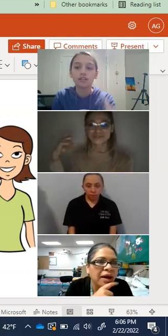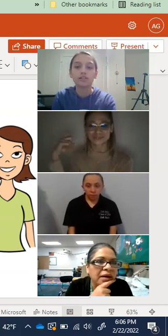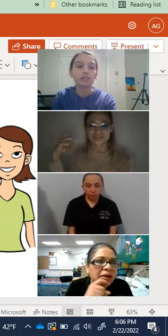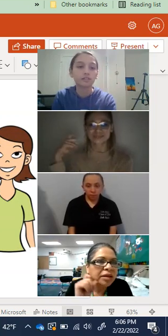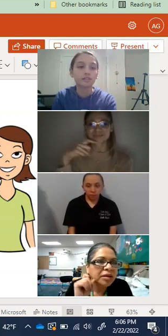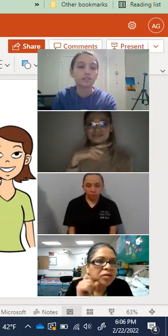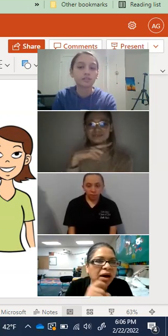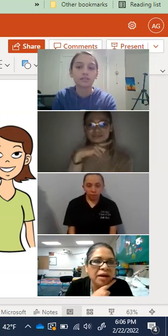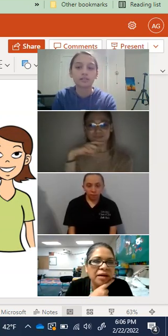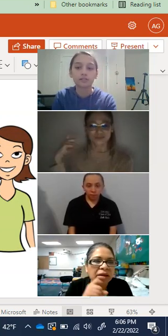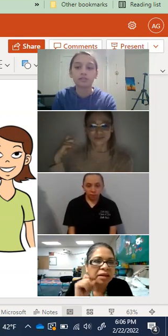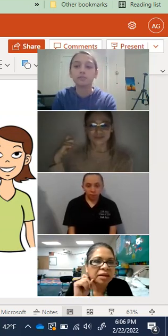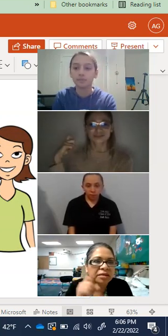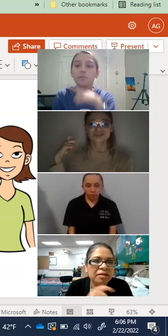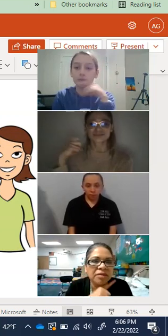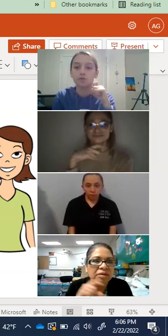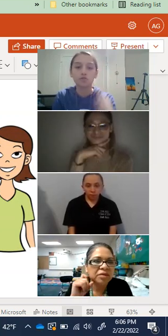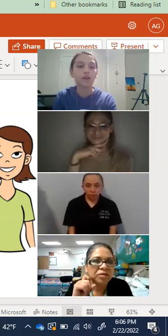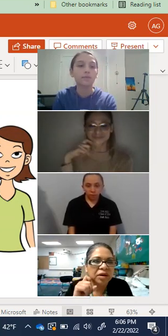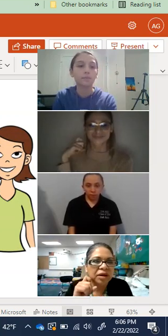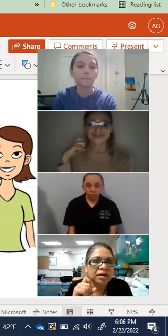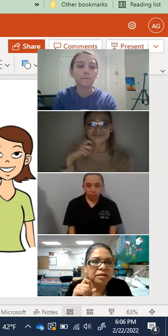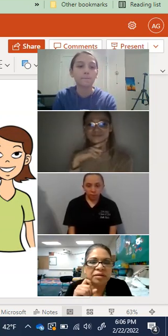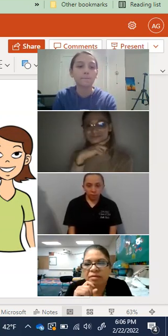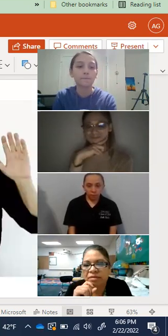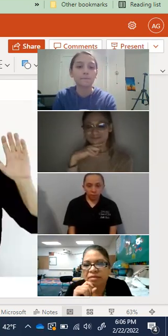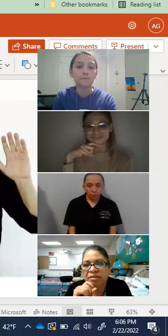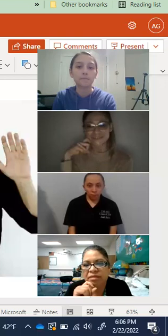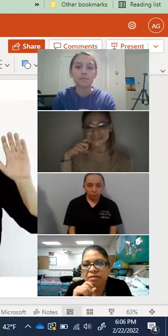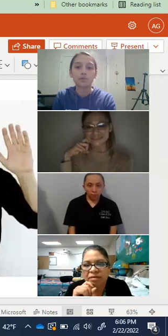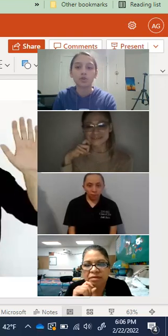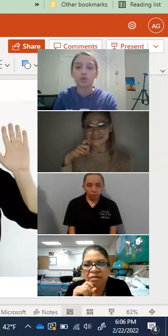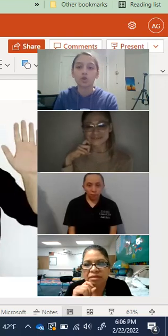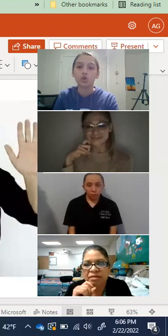dry, dry, Dry. dry.